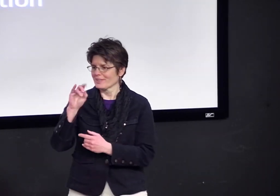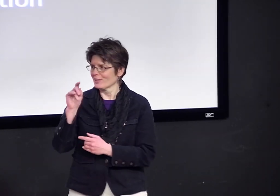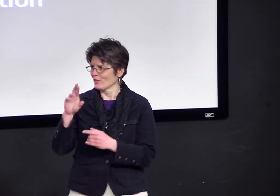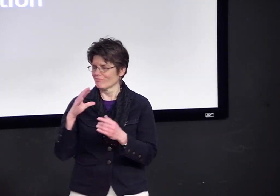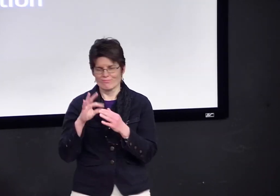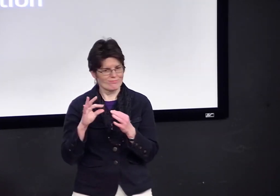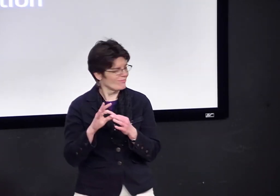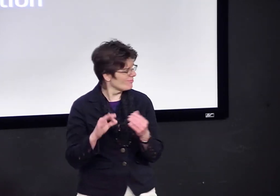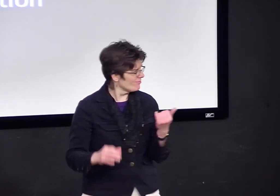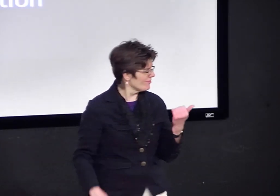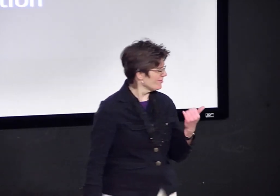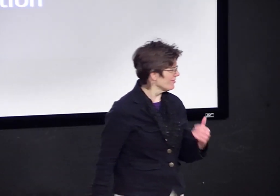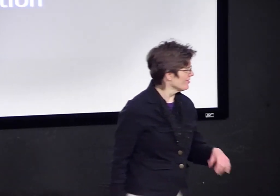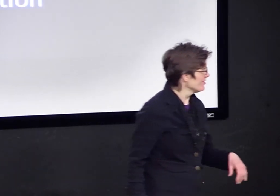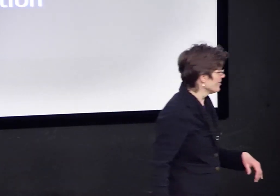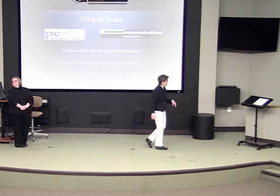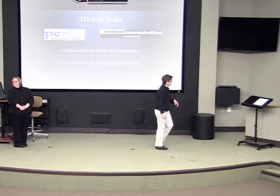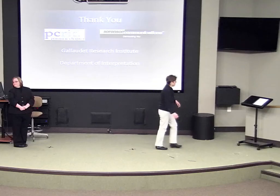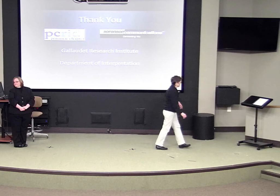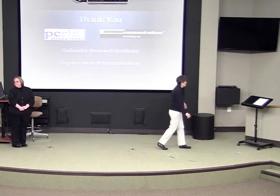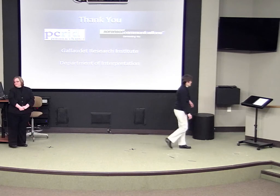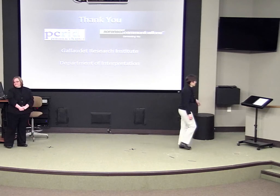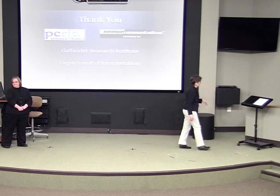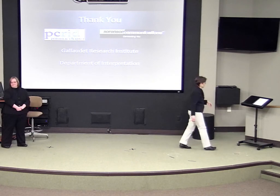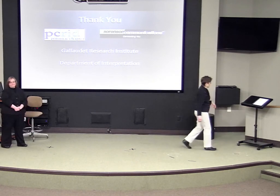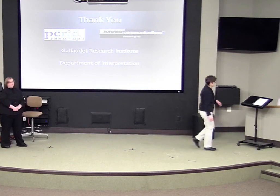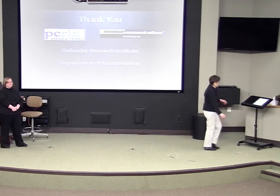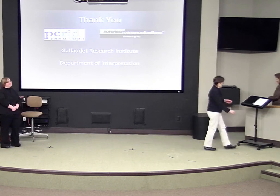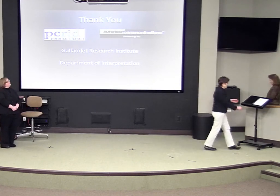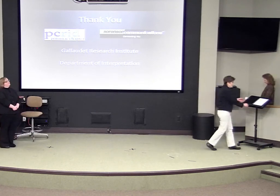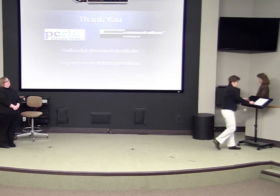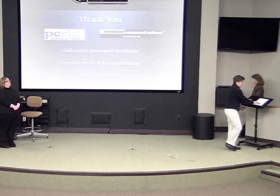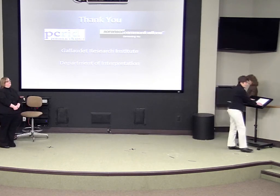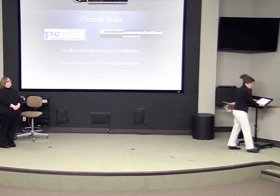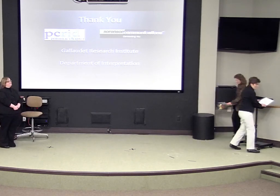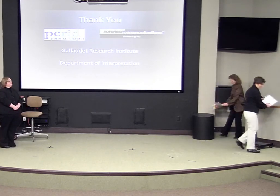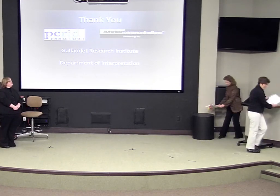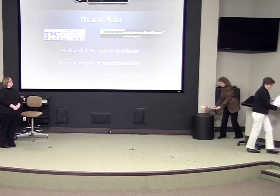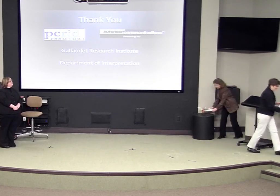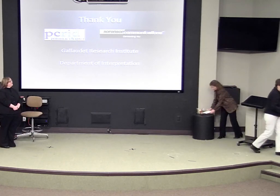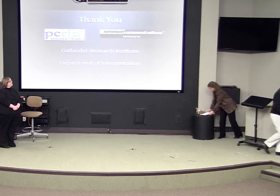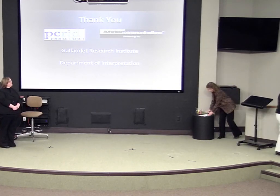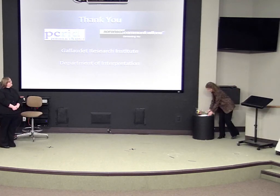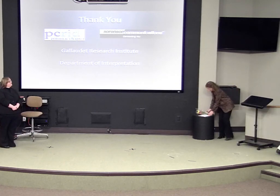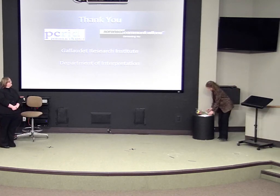And with that, I'd like to turn it over to Dr. Melanie Metzger, who'd like to come up and say a few words.